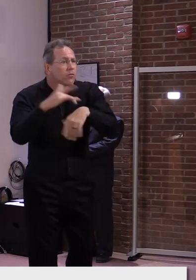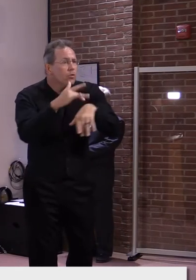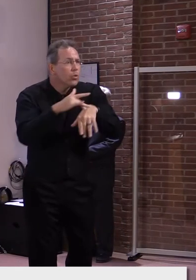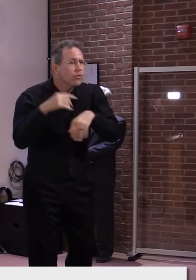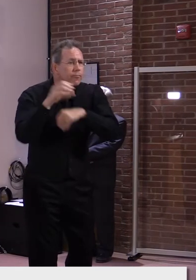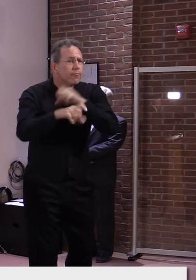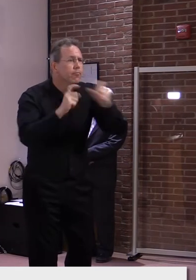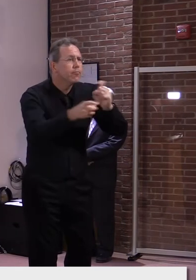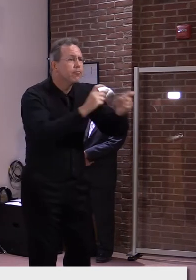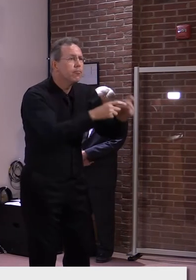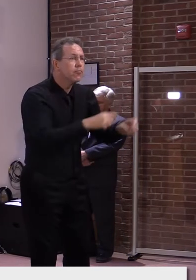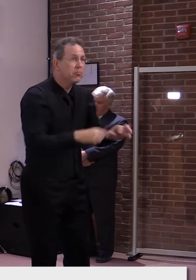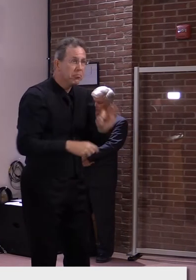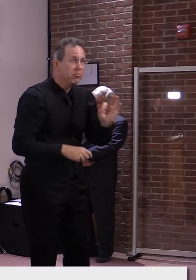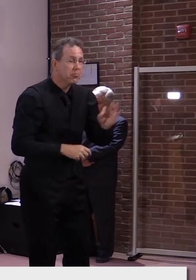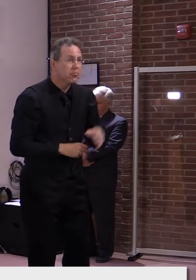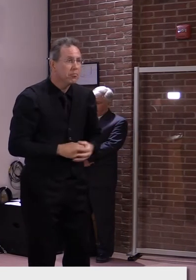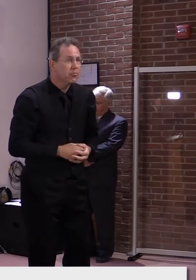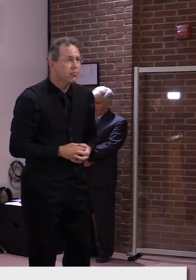Thank you.